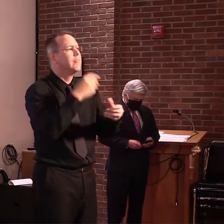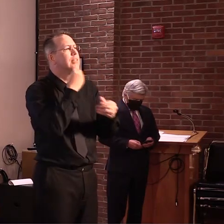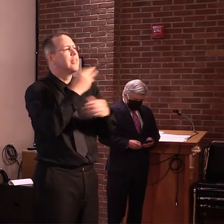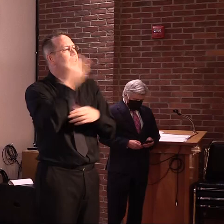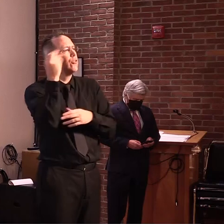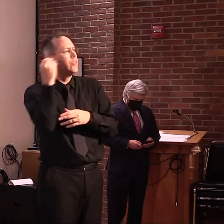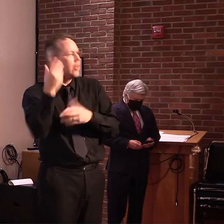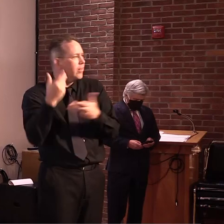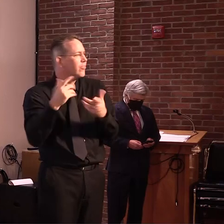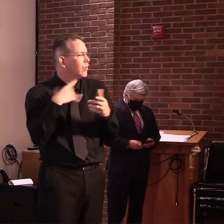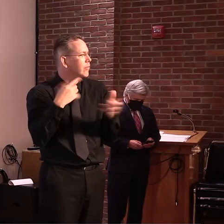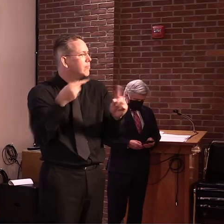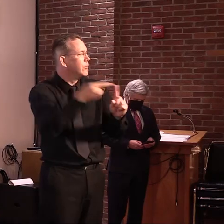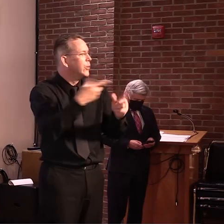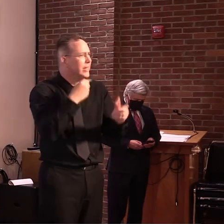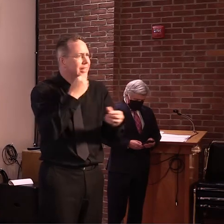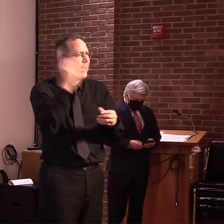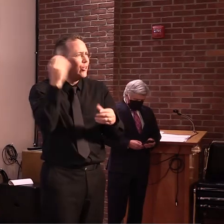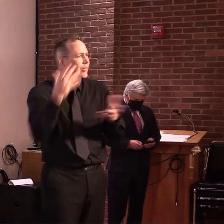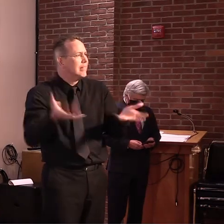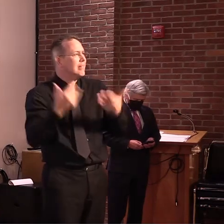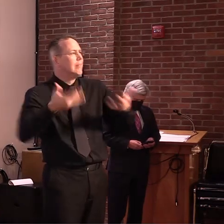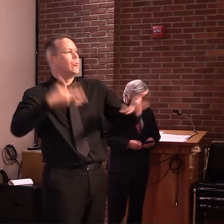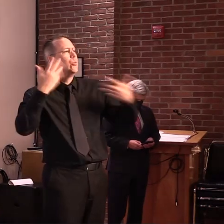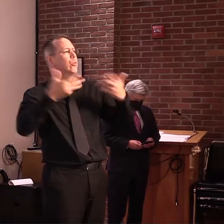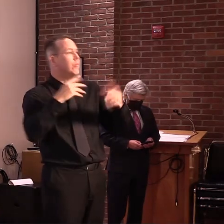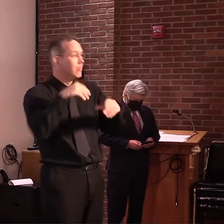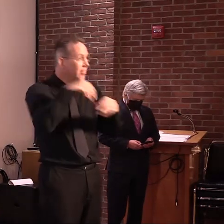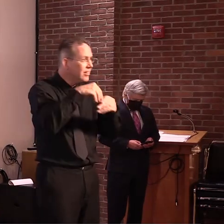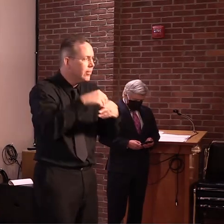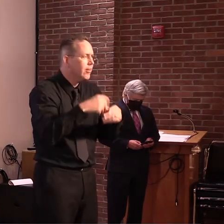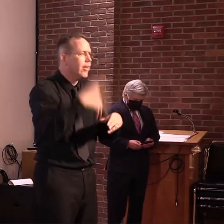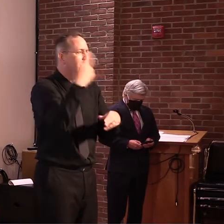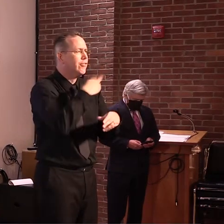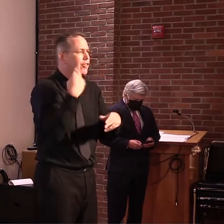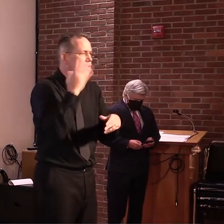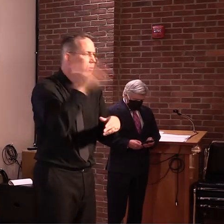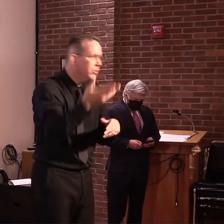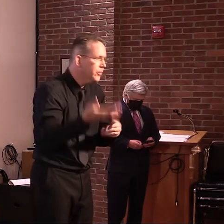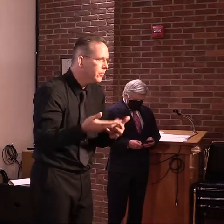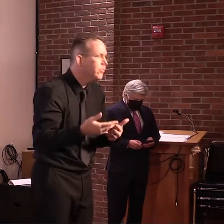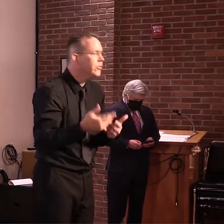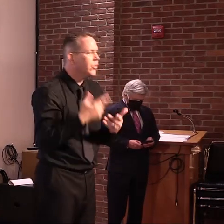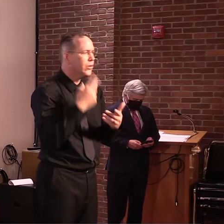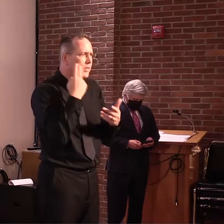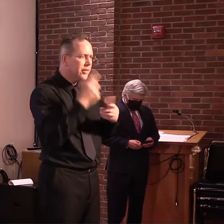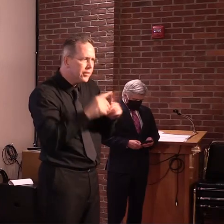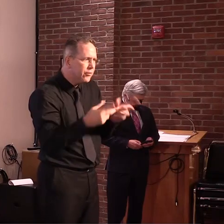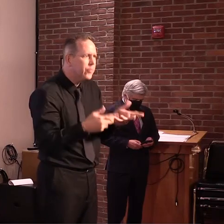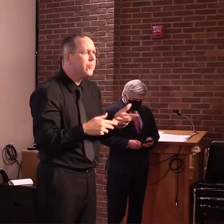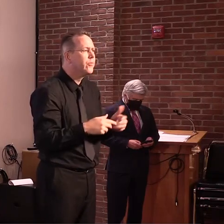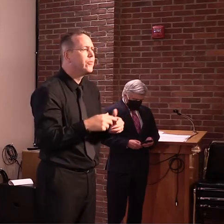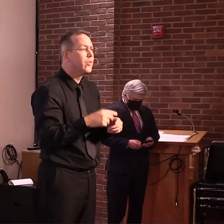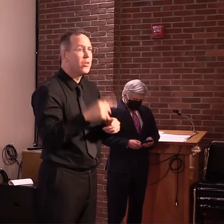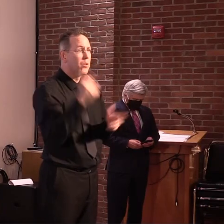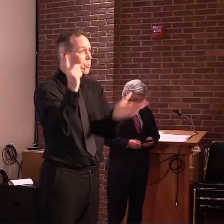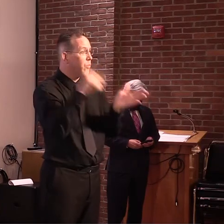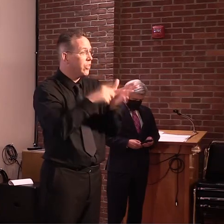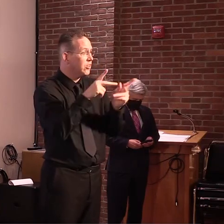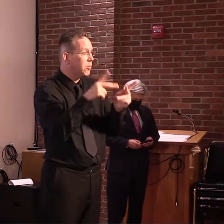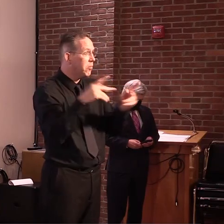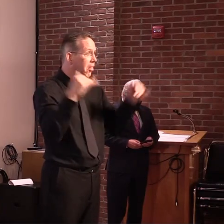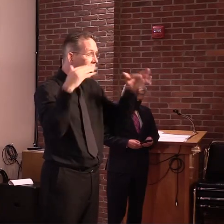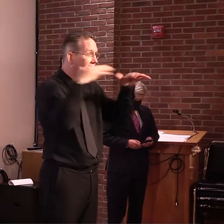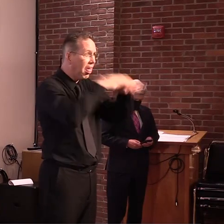us to realize that a mass gathering of 1,000 people in one of our towns or cities in Vermont that went